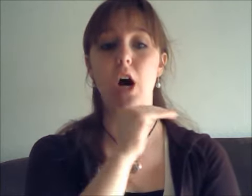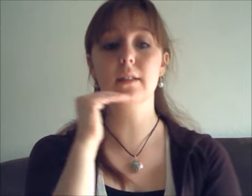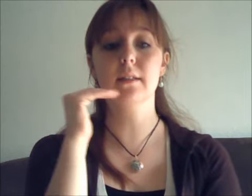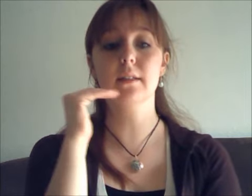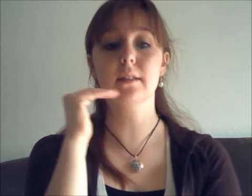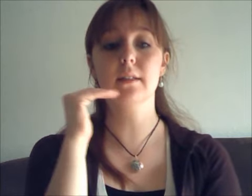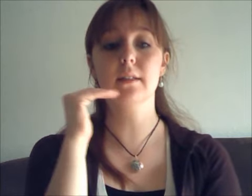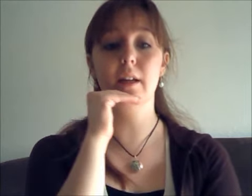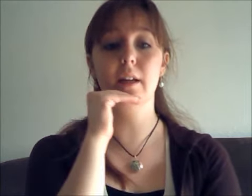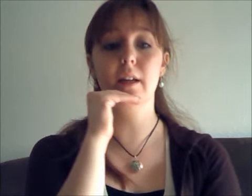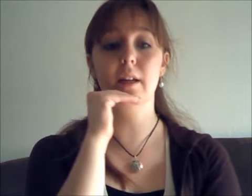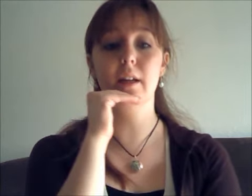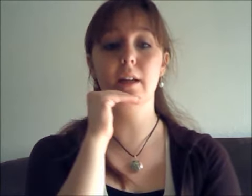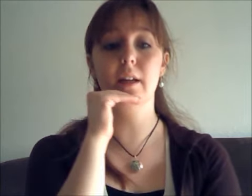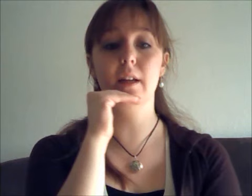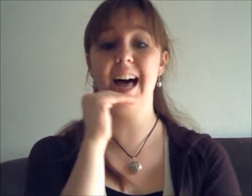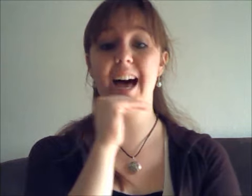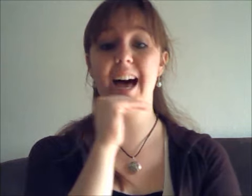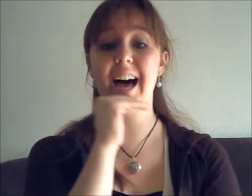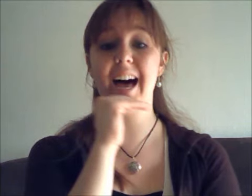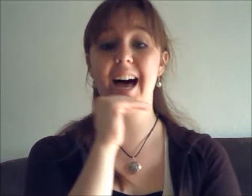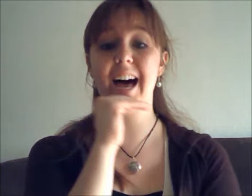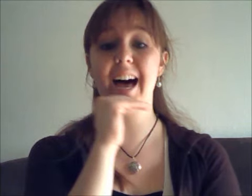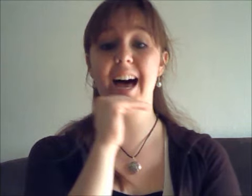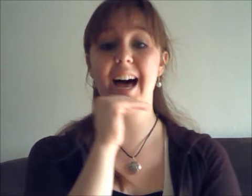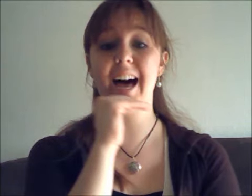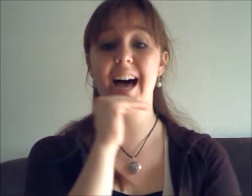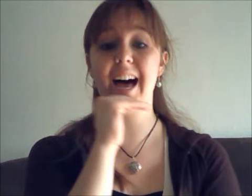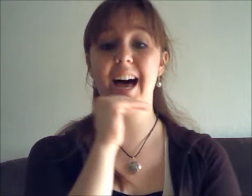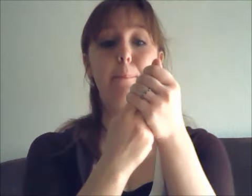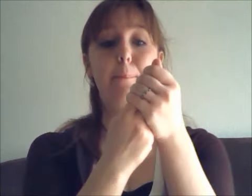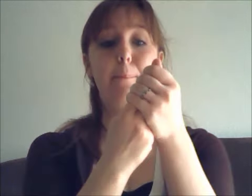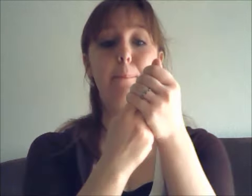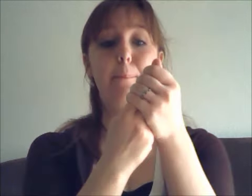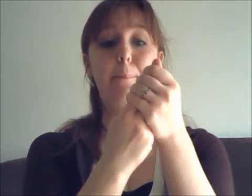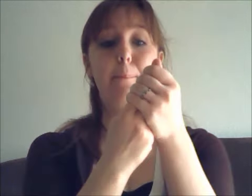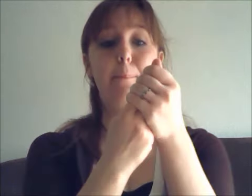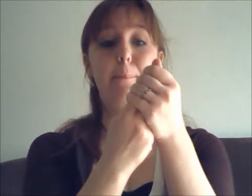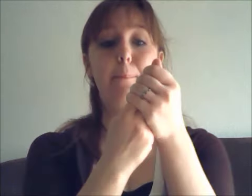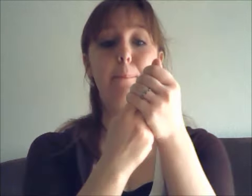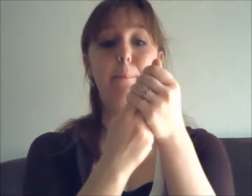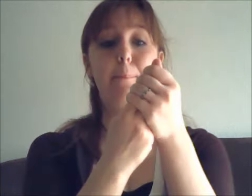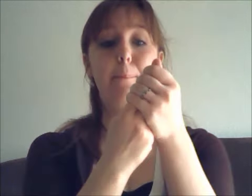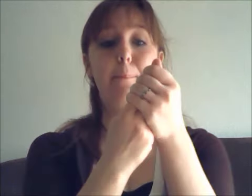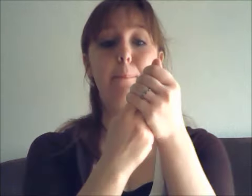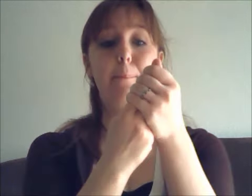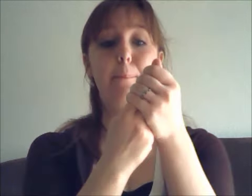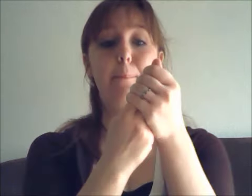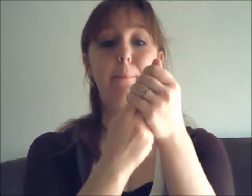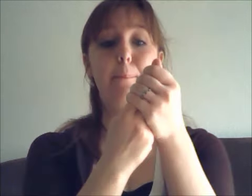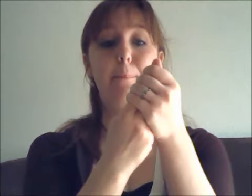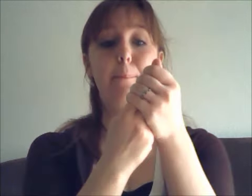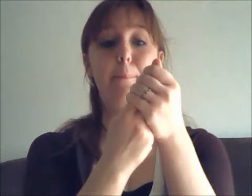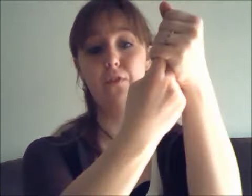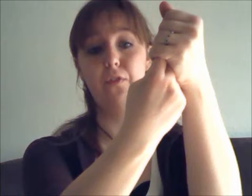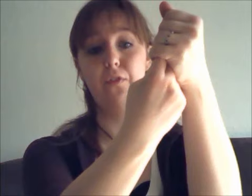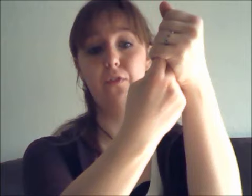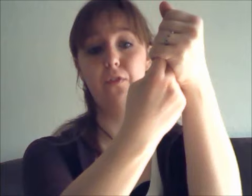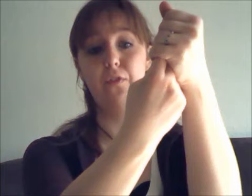the chin. So that's lie. Both. So you're going to, 2 fingers come